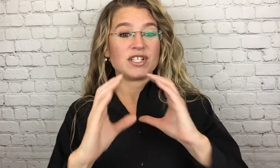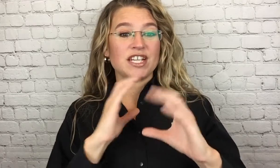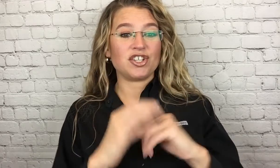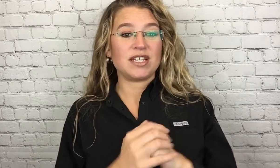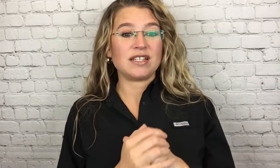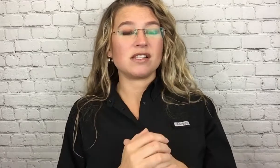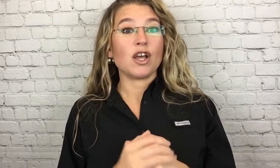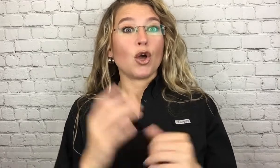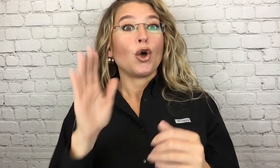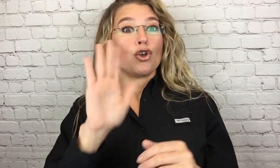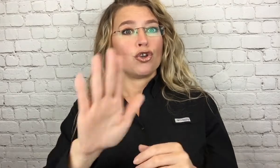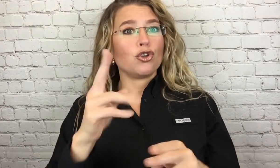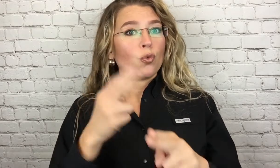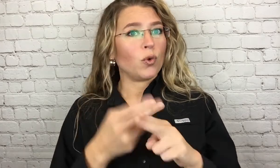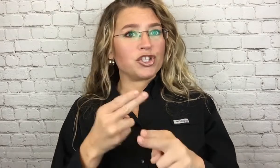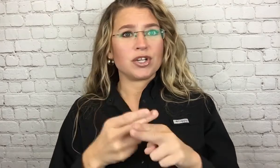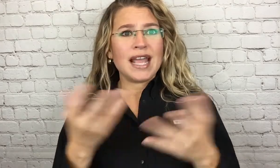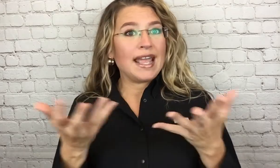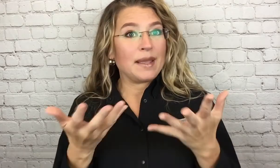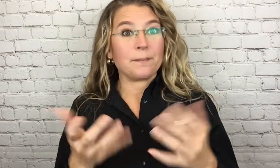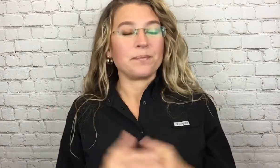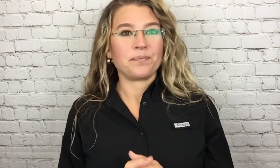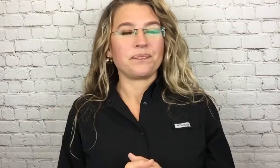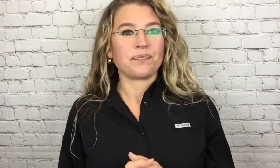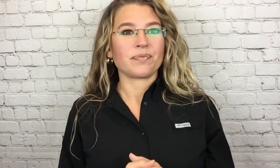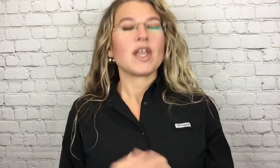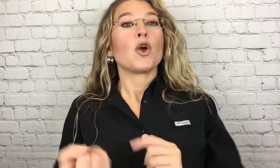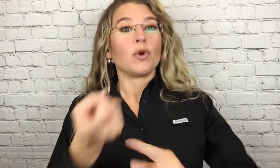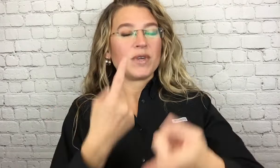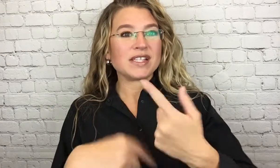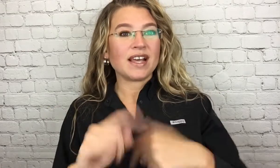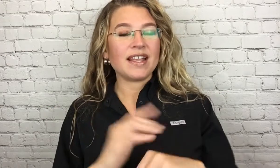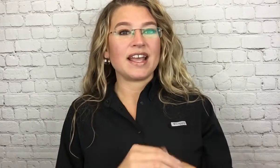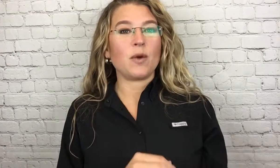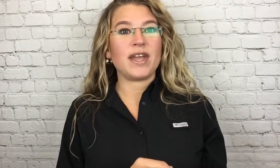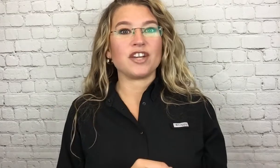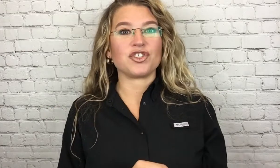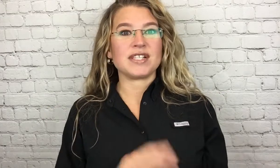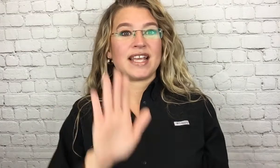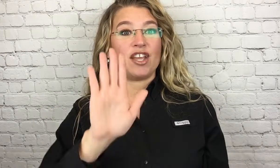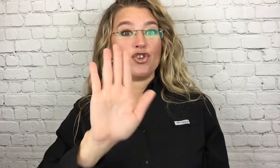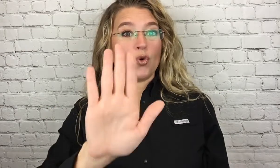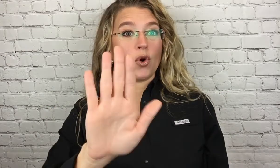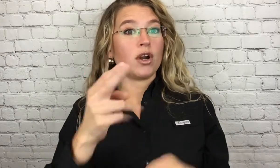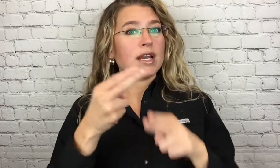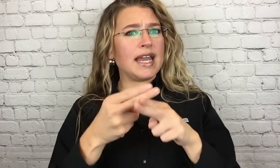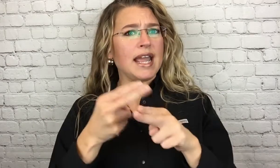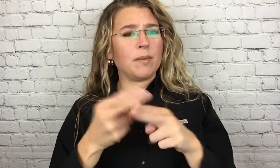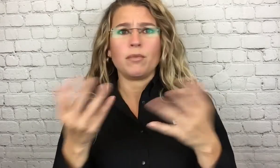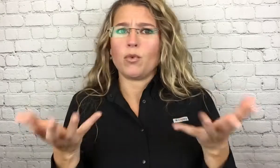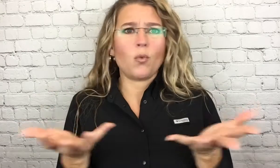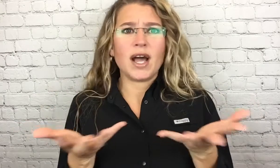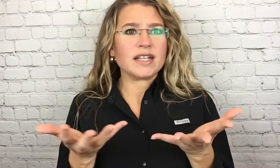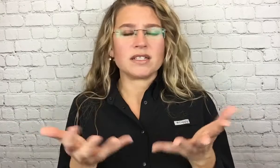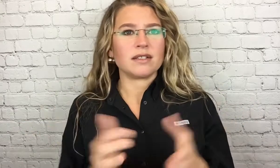conversation is, what's your name? When we sign that, we actually say, your name what?